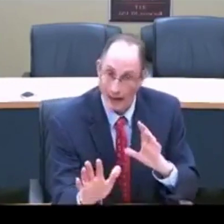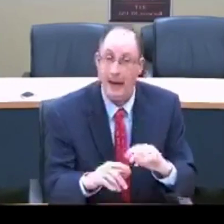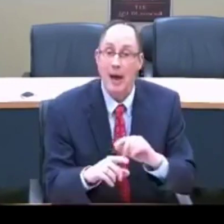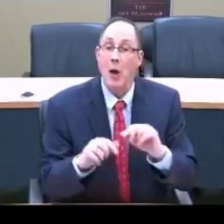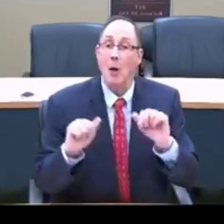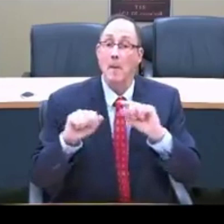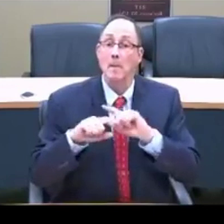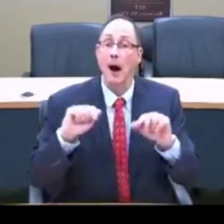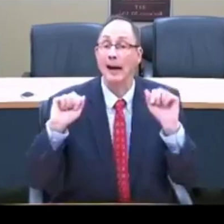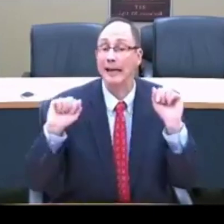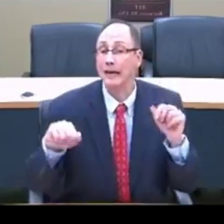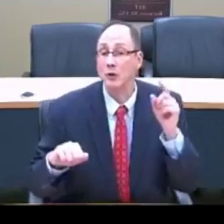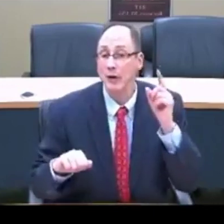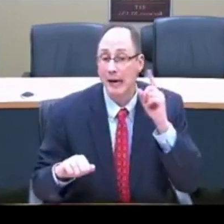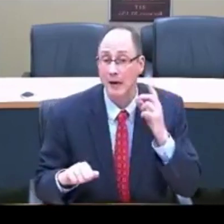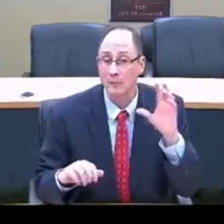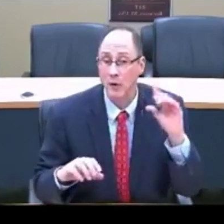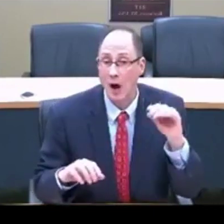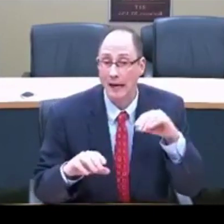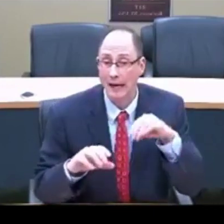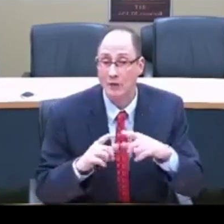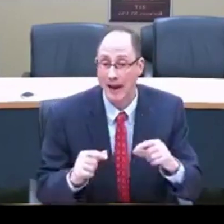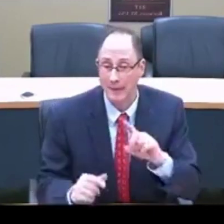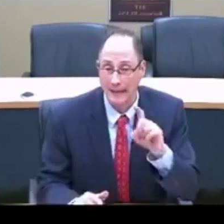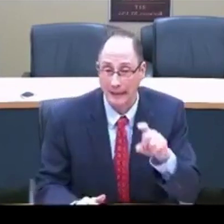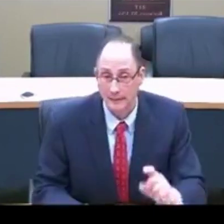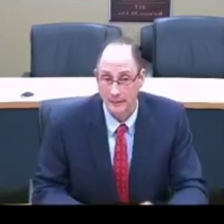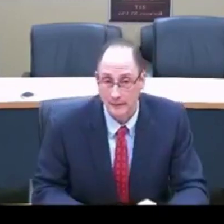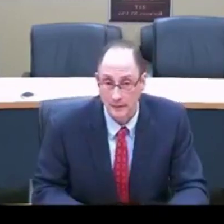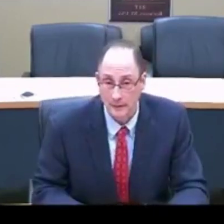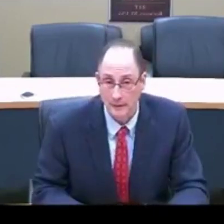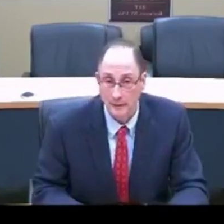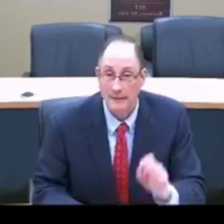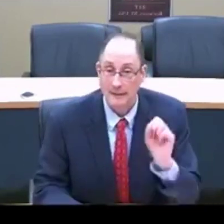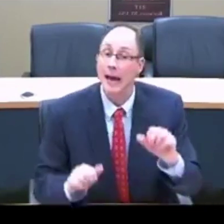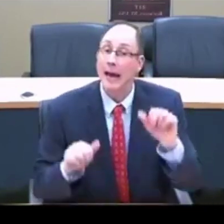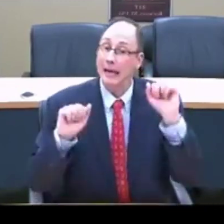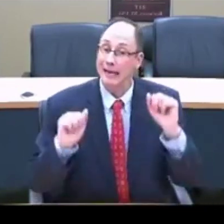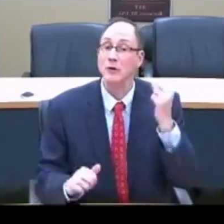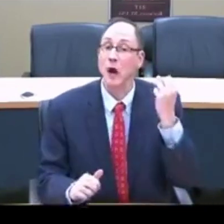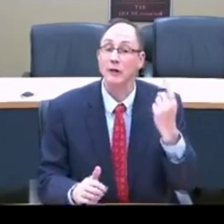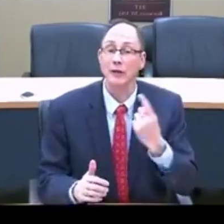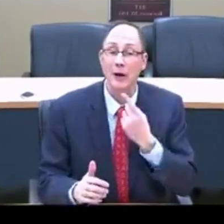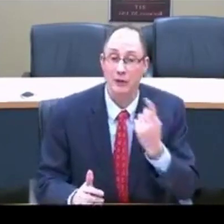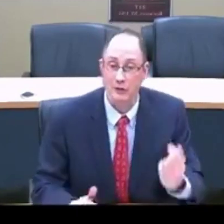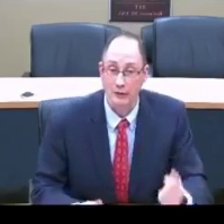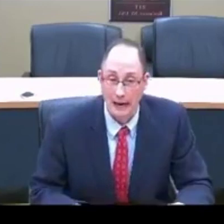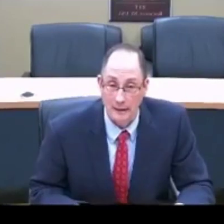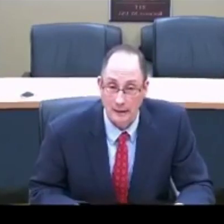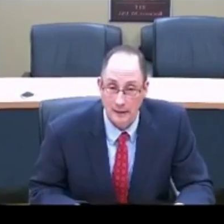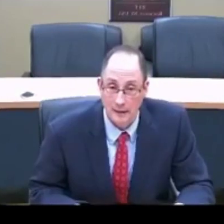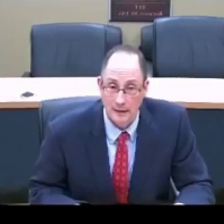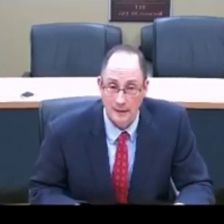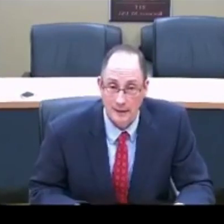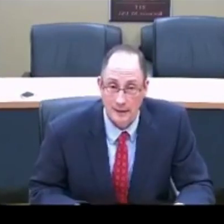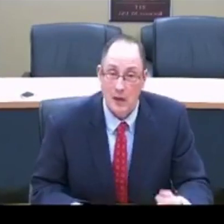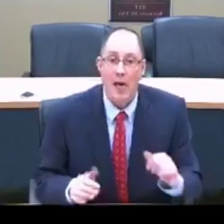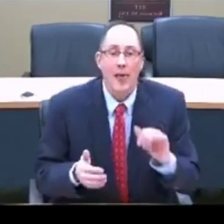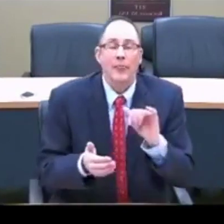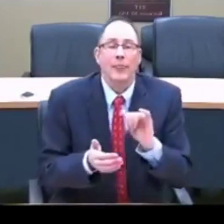Okay. But can you hear them talking in Japanese? Yes. Yeah. Can you understand what they're saying? No.